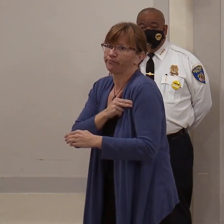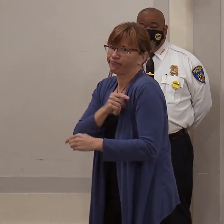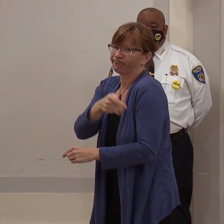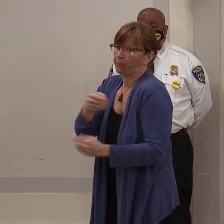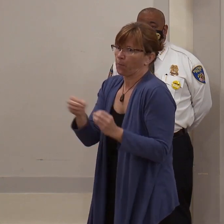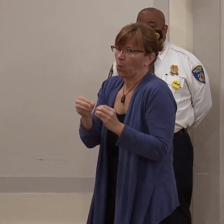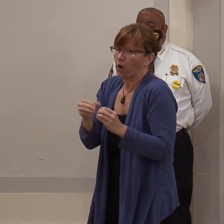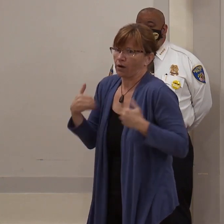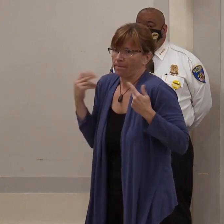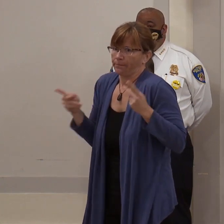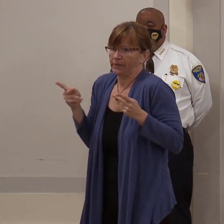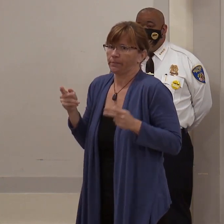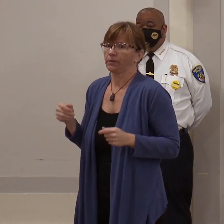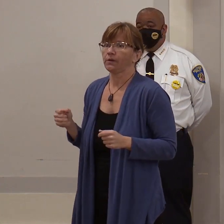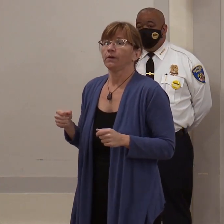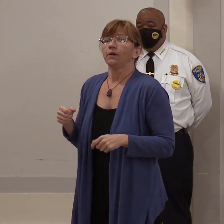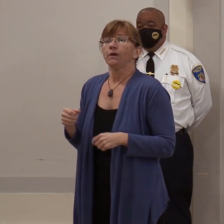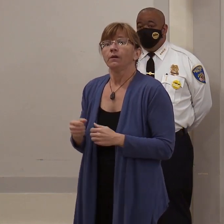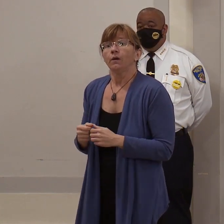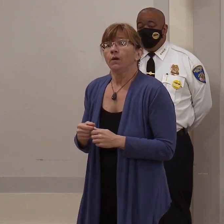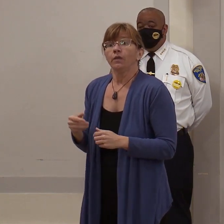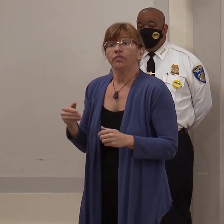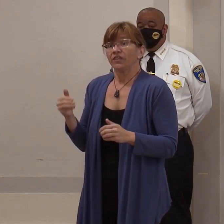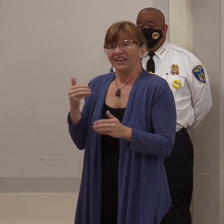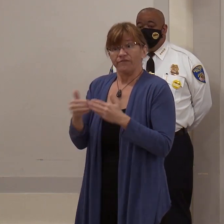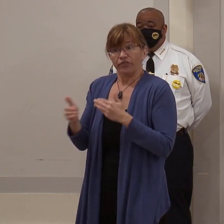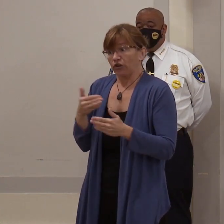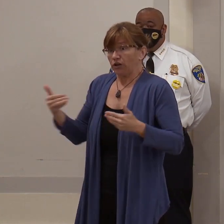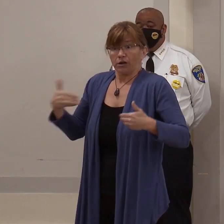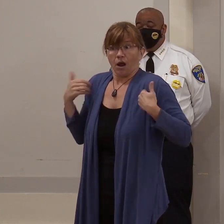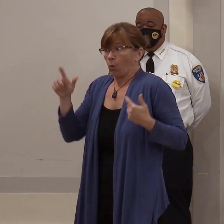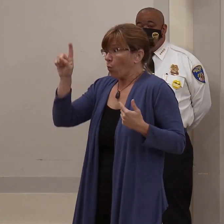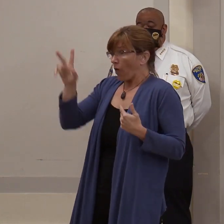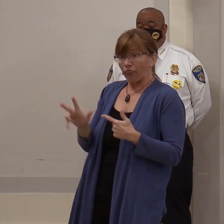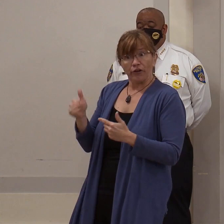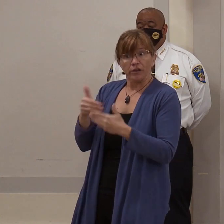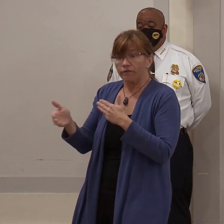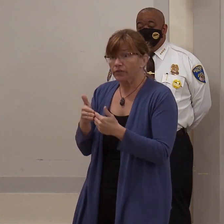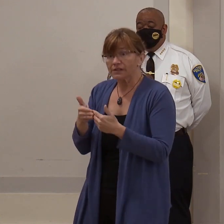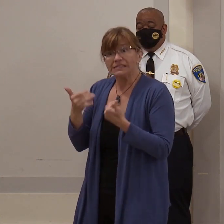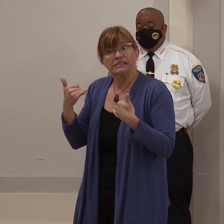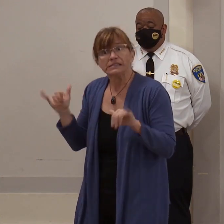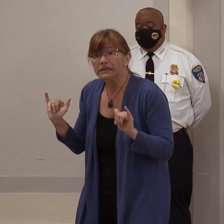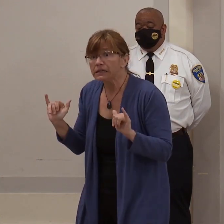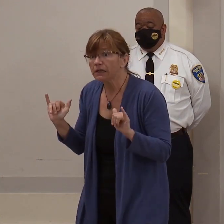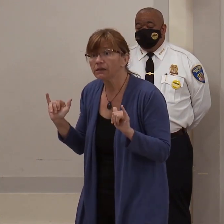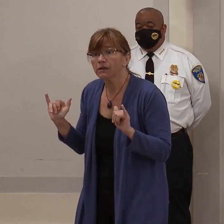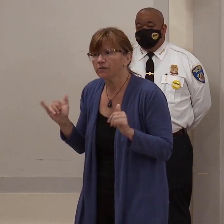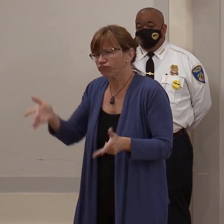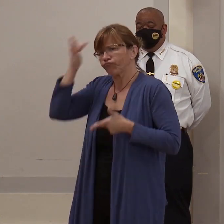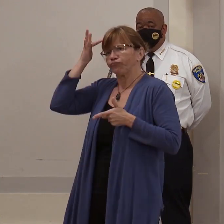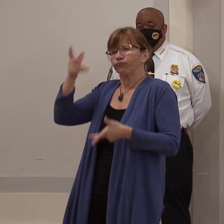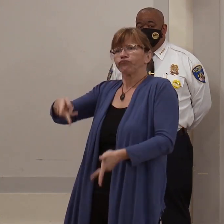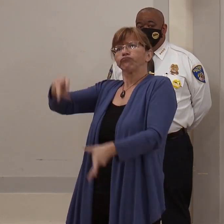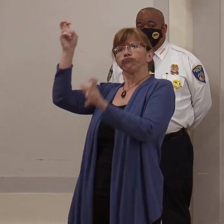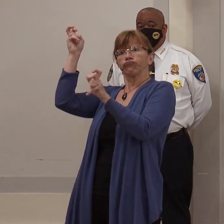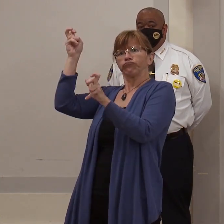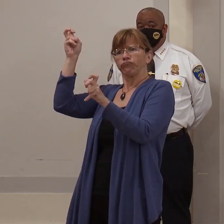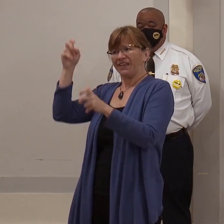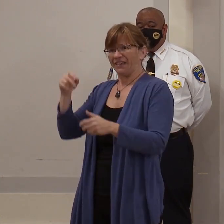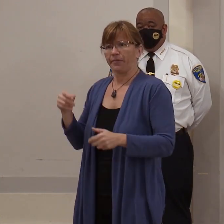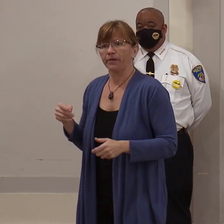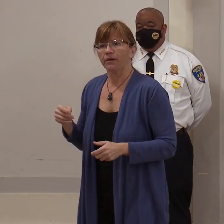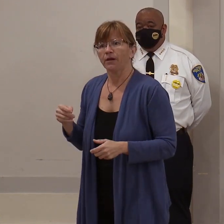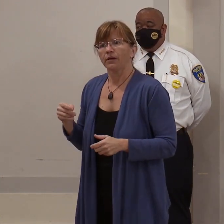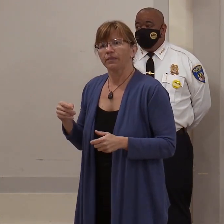younger, still end up in the ICU. This is still a very dangerous disease. It's still a deadly disease, even for young people. So we all have to